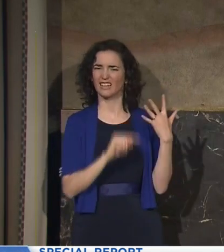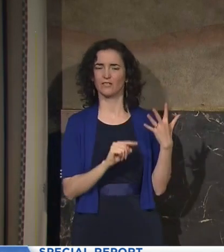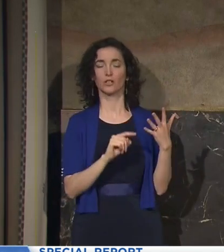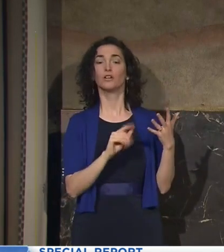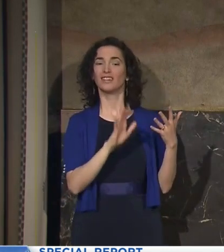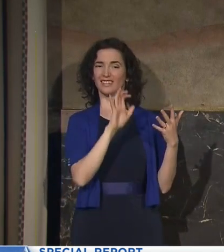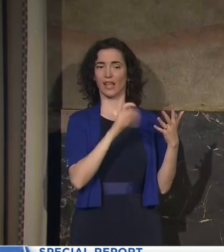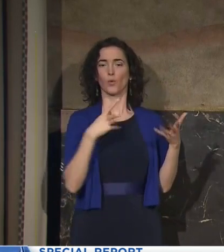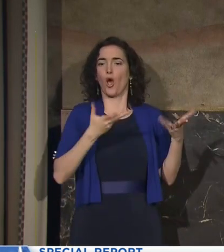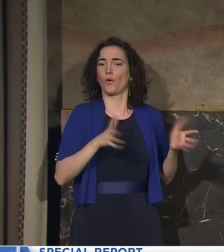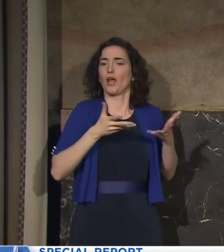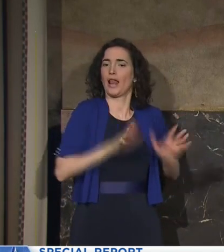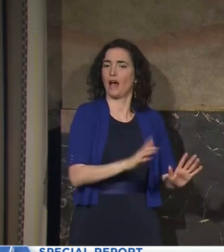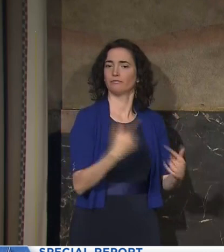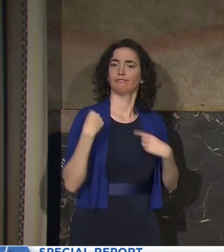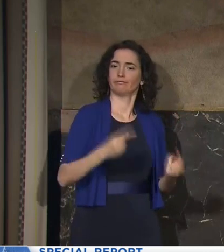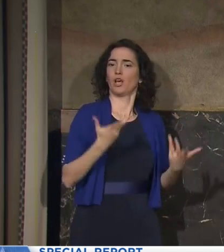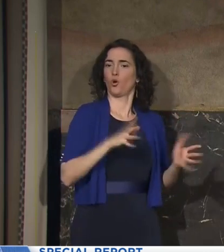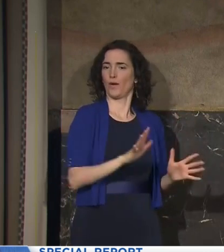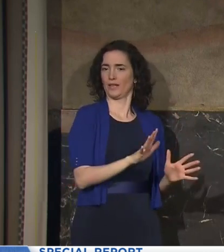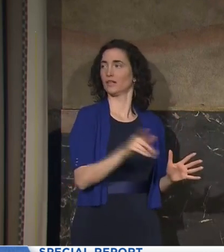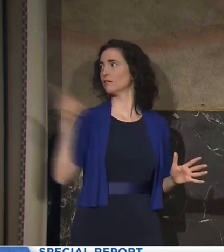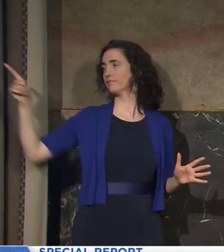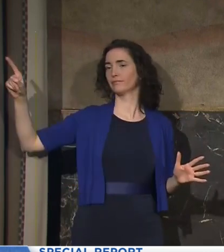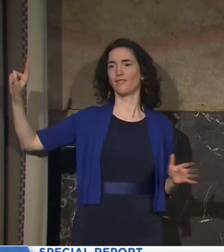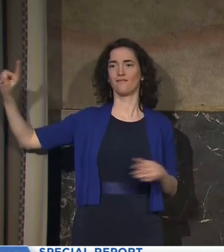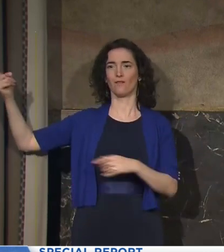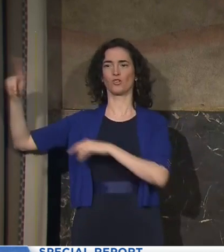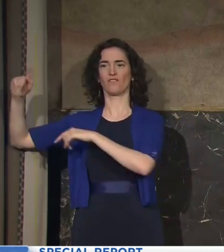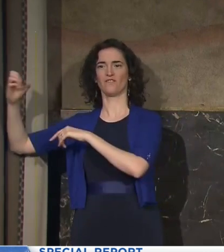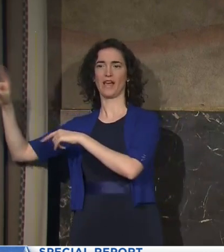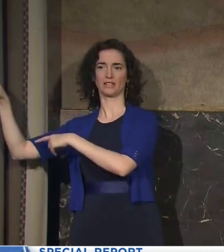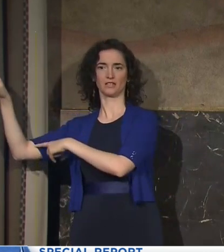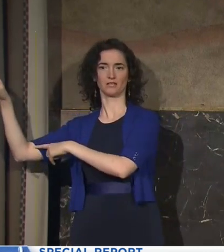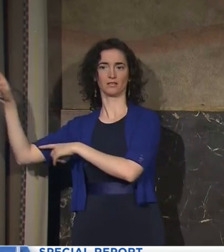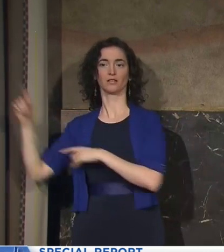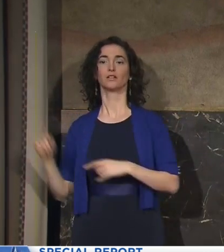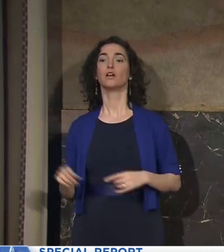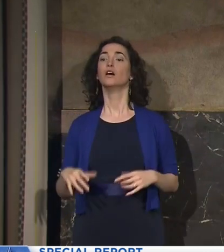So the guidance to the examples that I just gave can be found by visiting